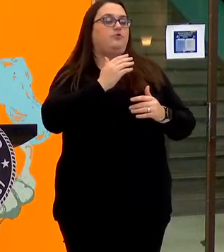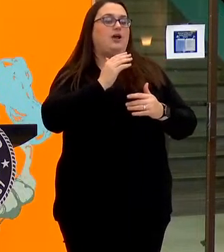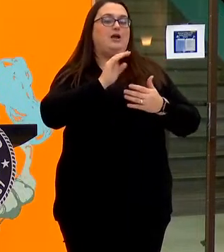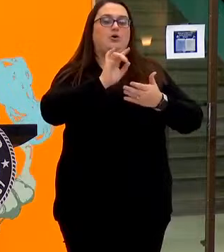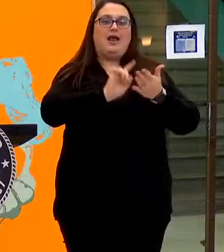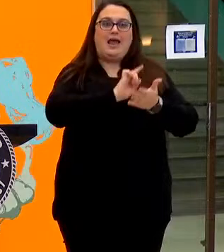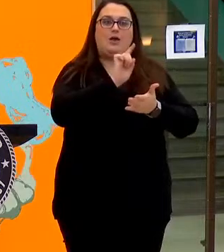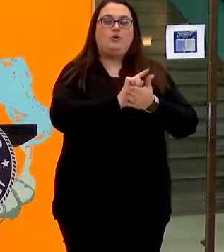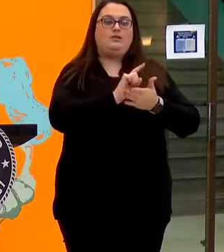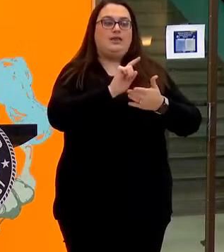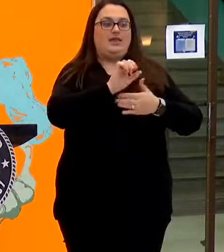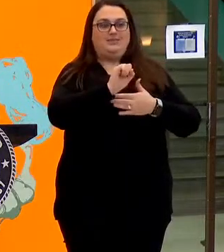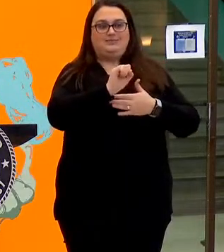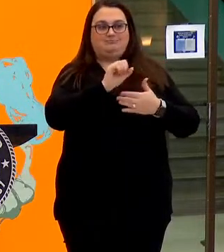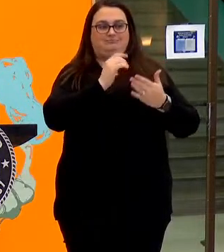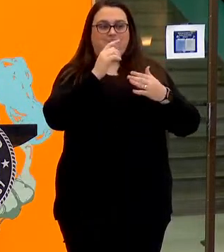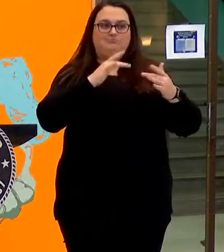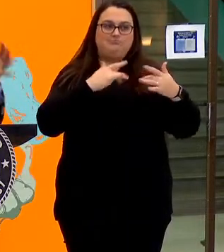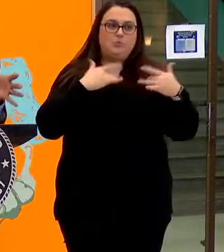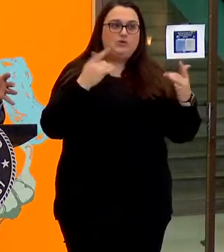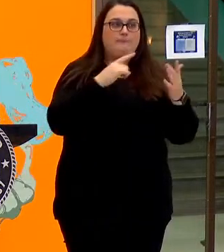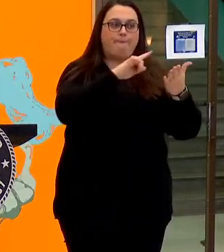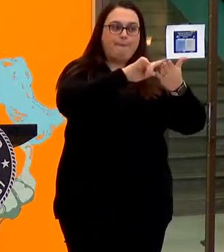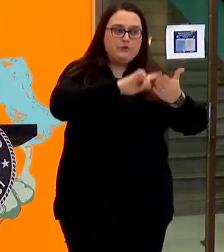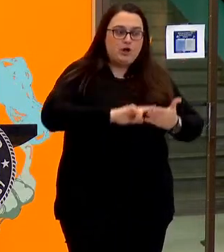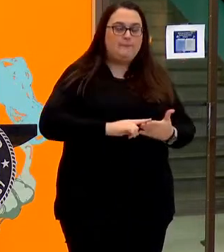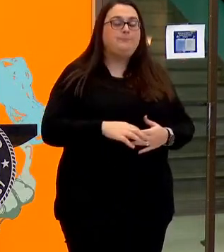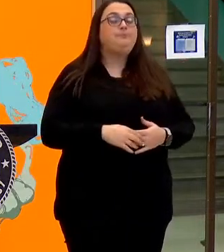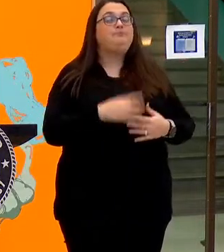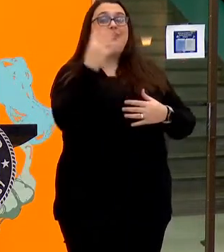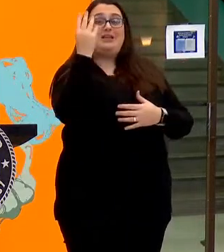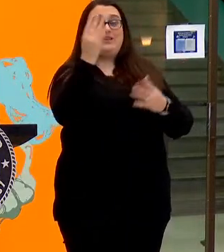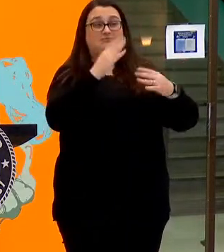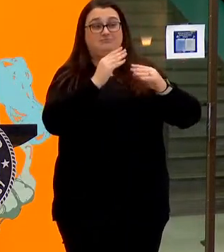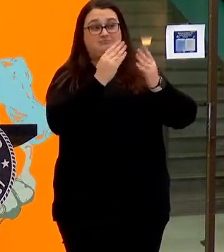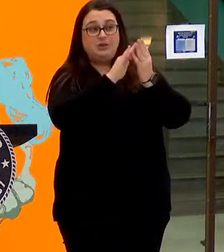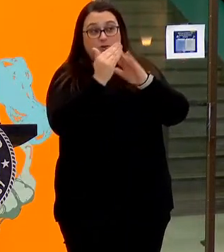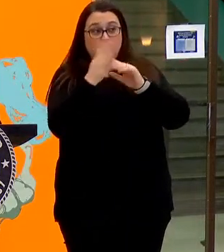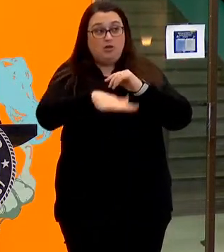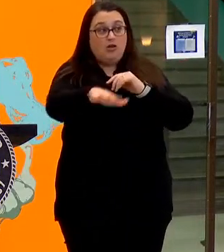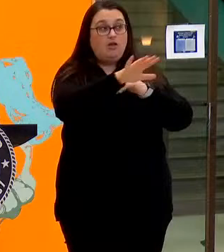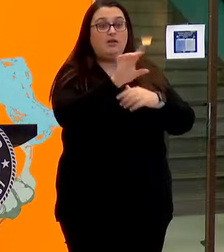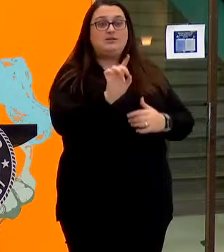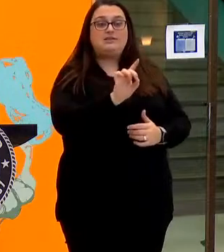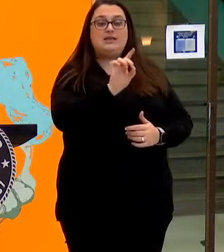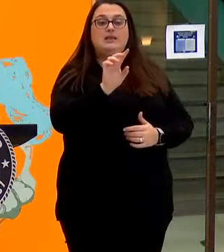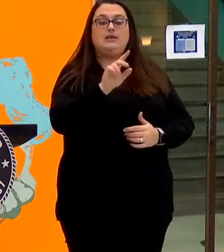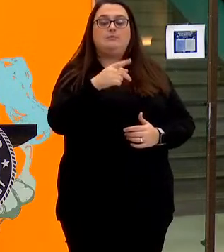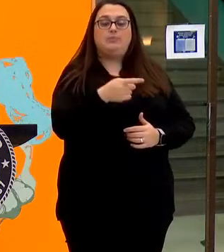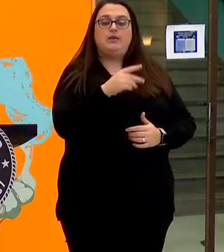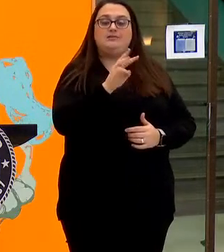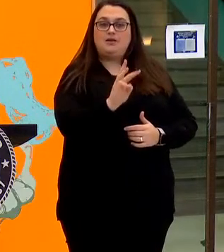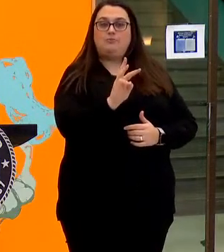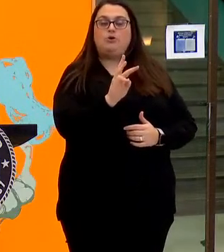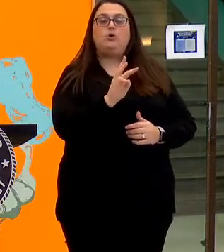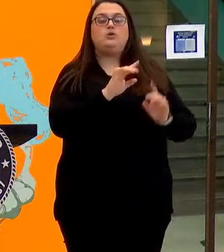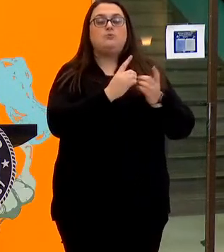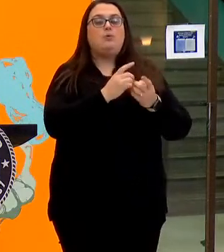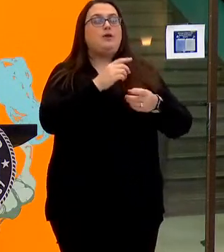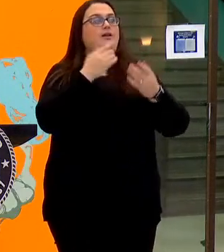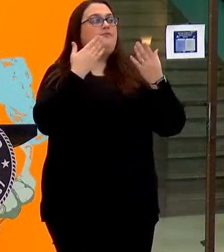status check-ins. Outside of the plant, out in the community, our DPW team, Department of Public Works